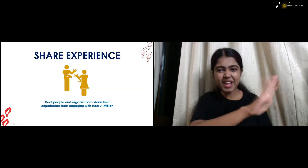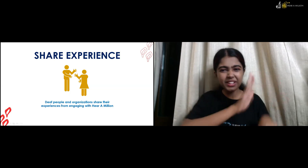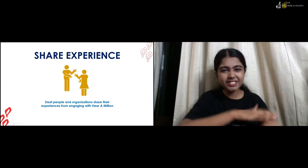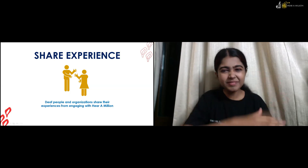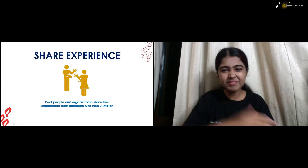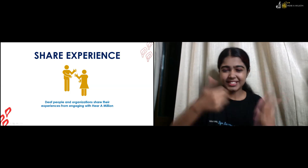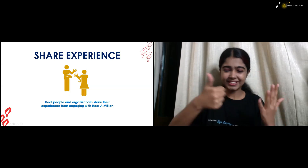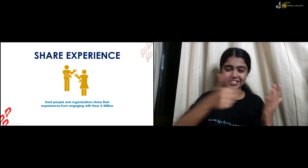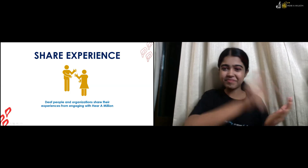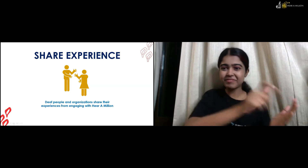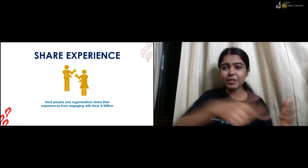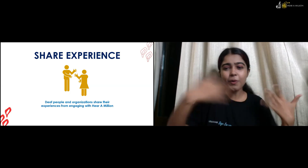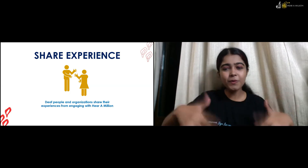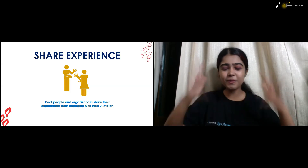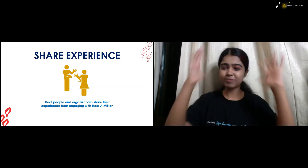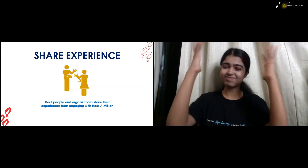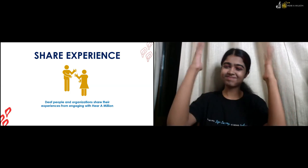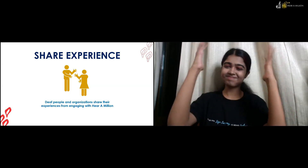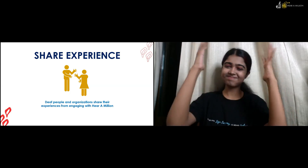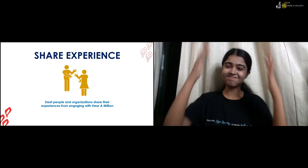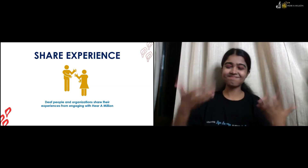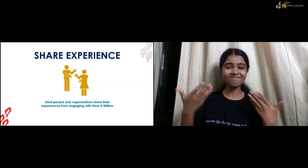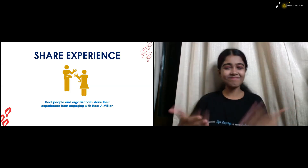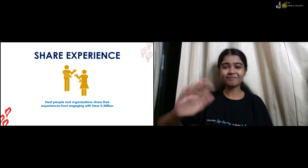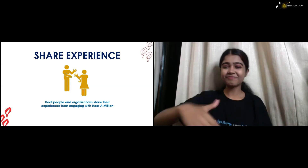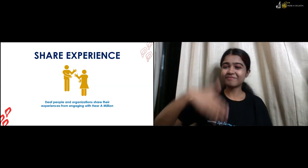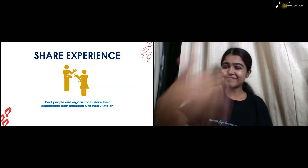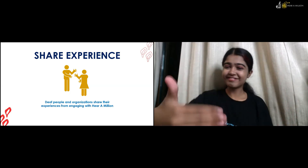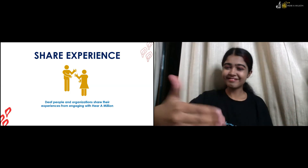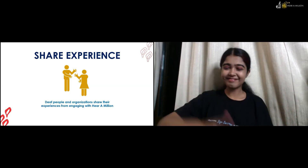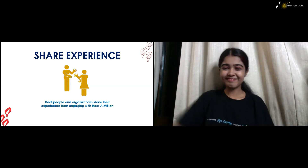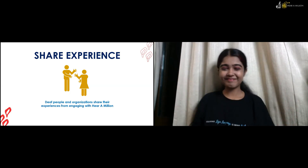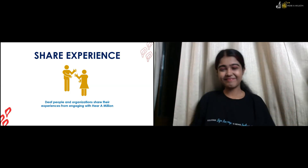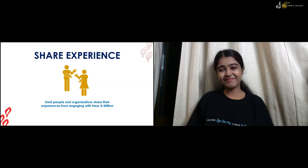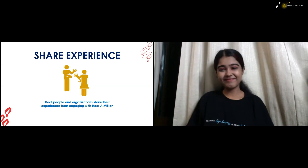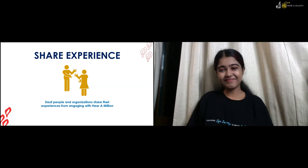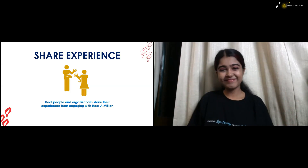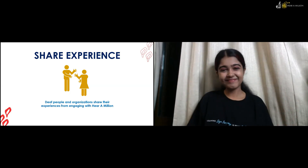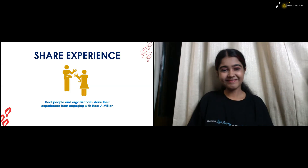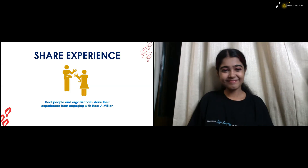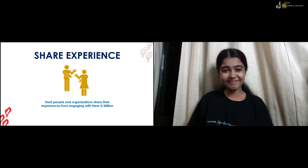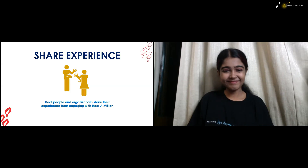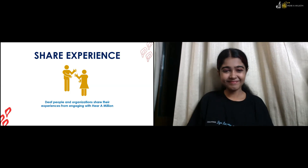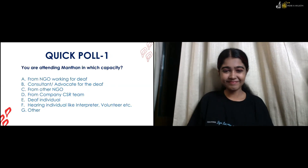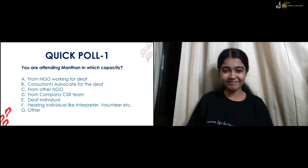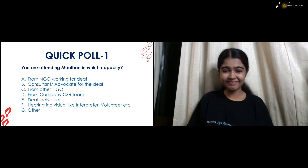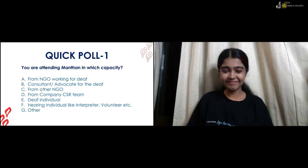That was so amazing knowing everyone's experiences. 6 people that came in. Up next, we